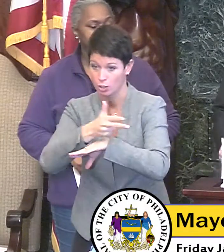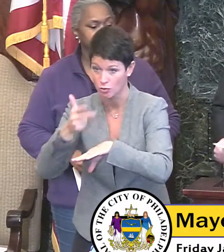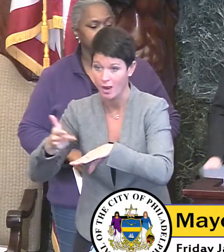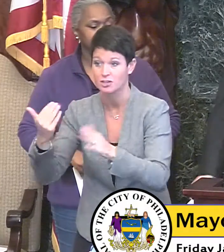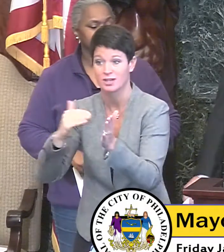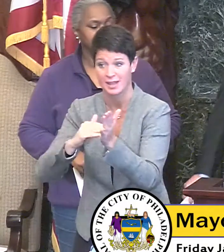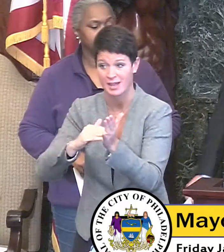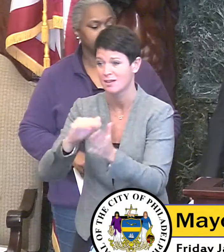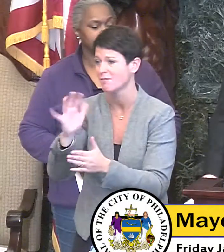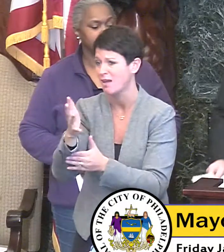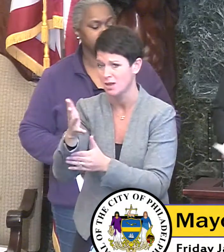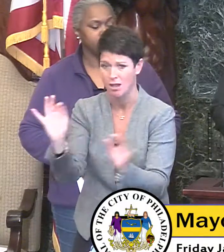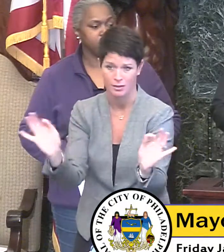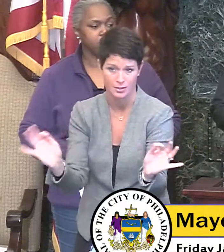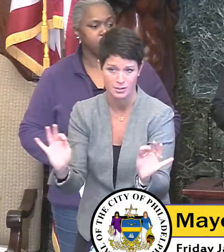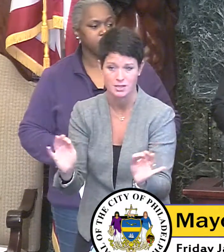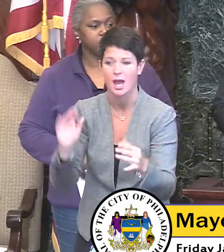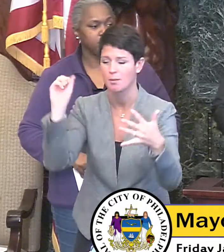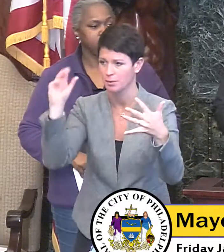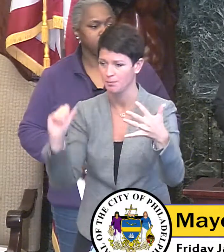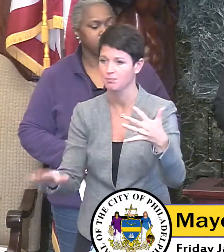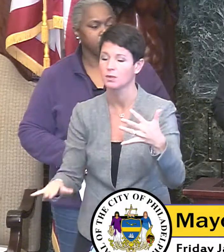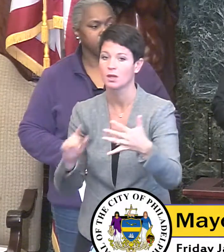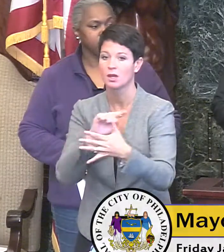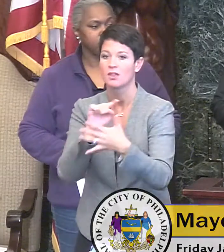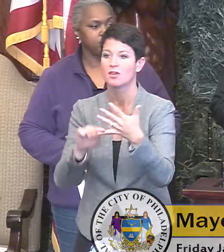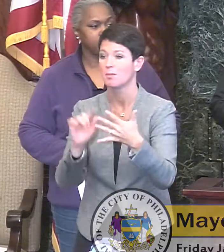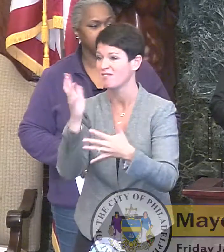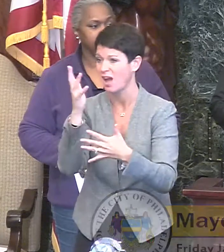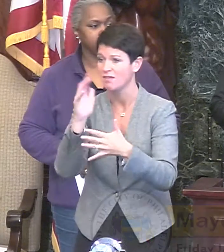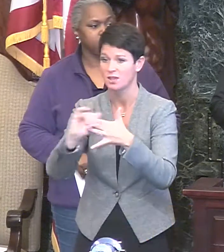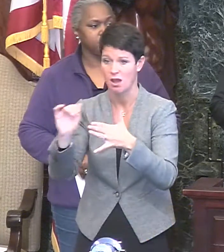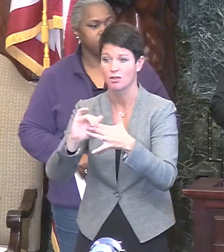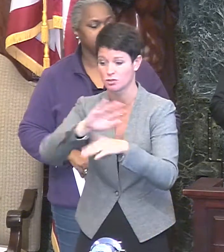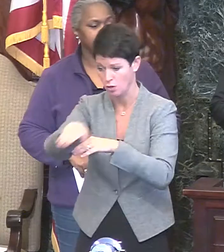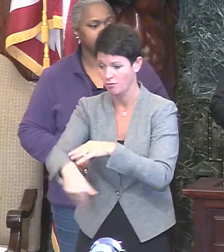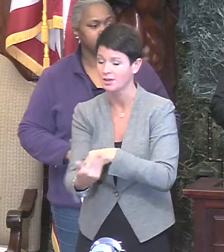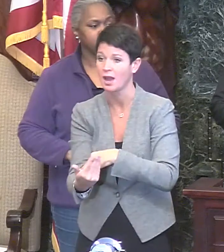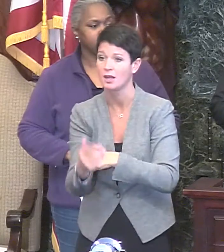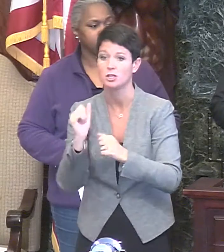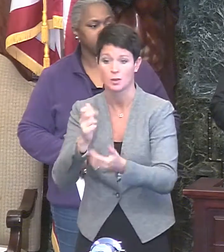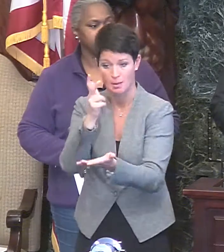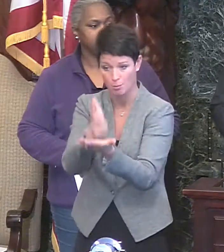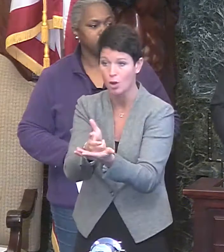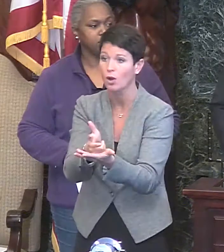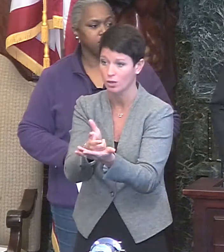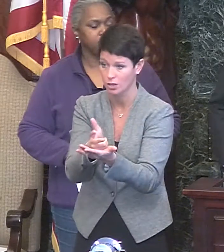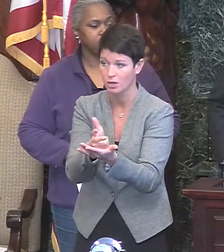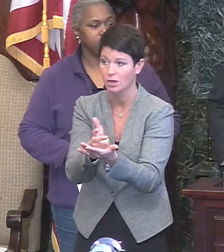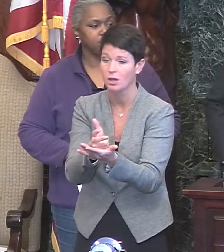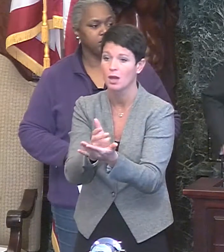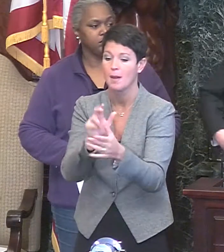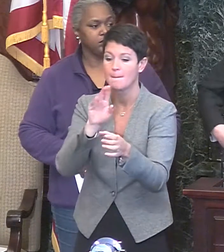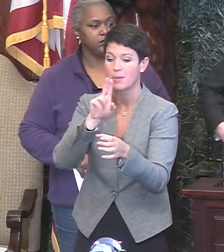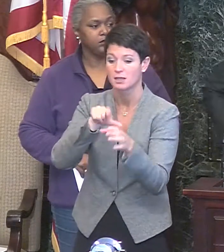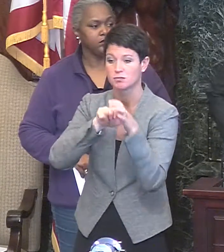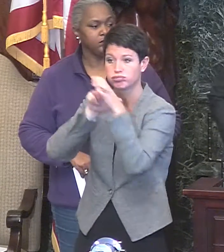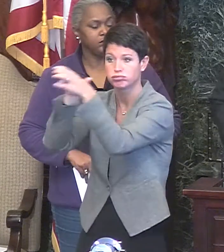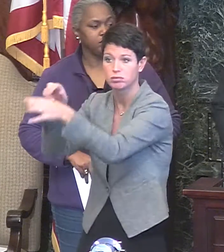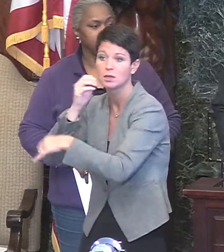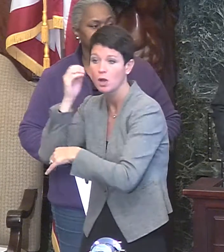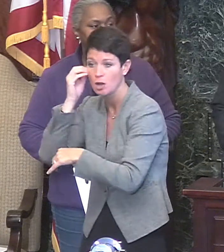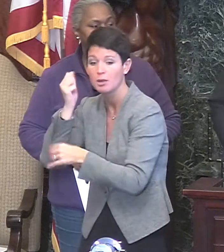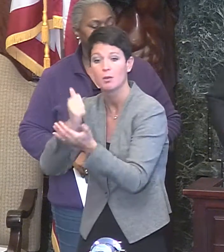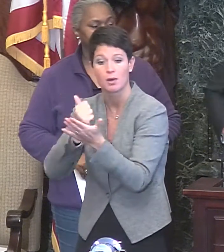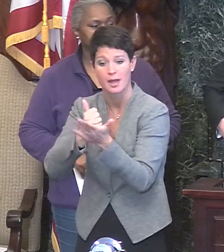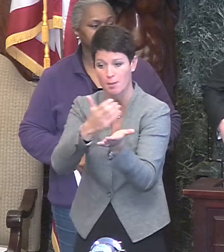will announce which they are. It'll only be $5 for tonight. If you can put your car in a garage, take a bus home, it'll help to